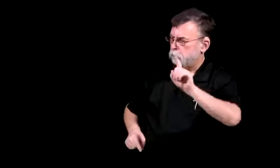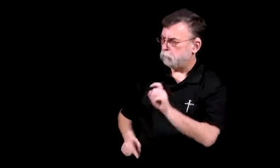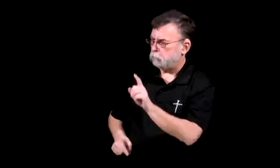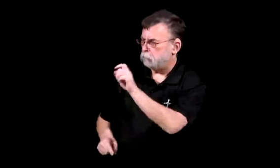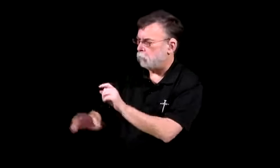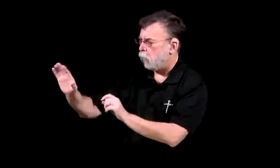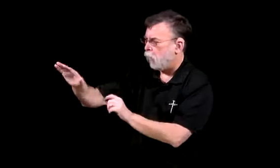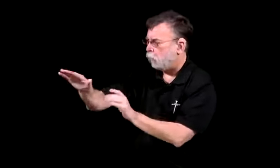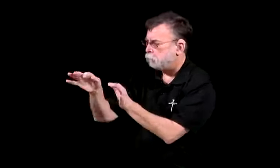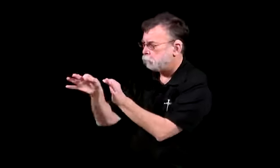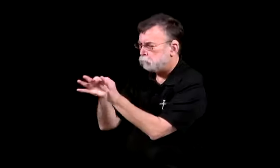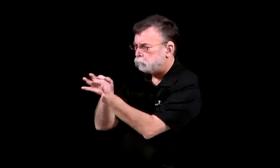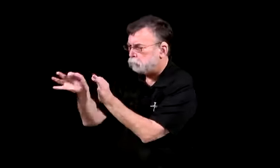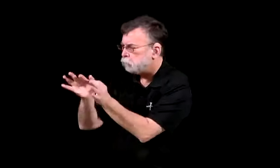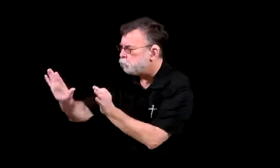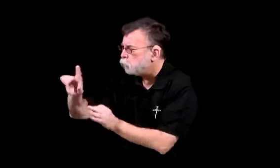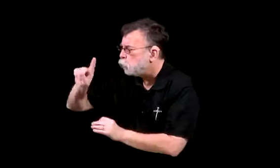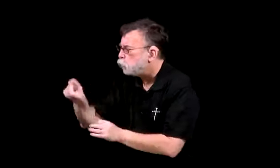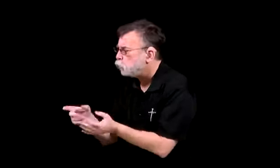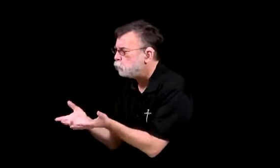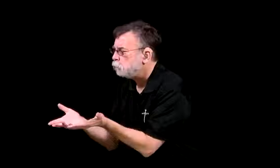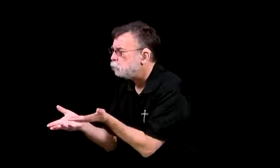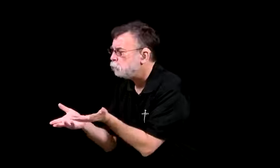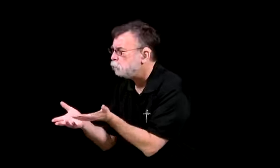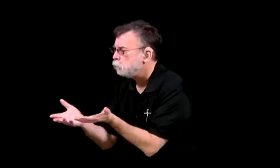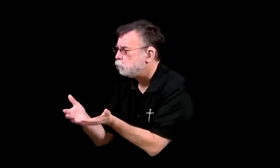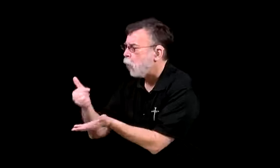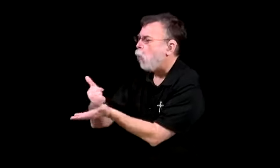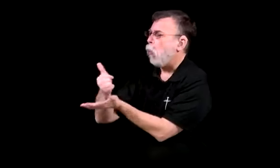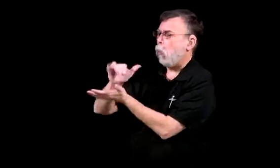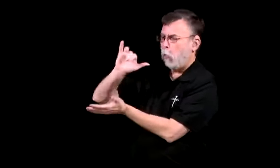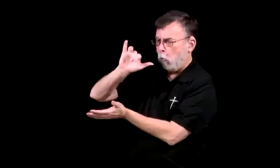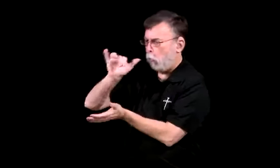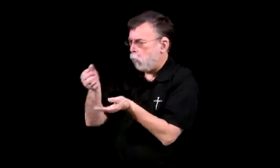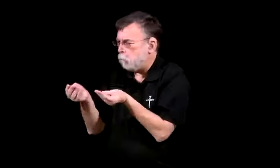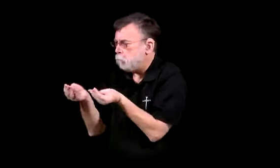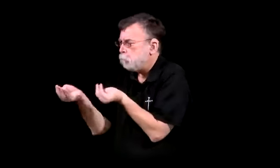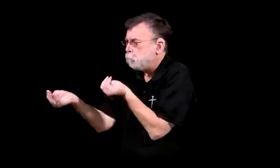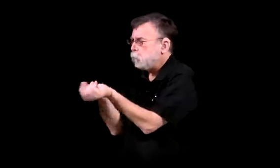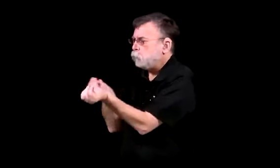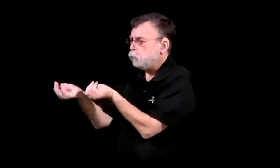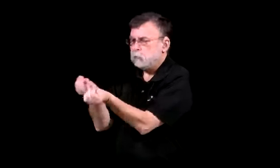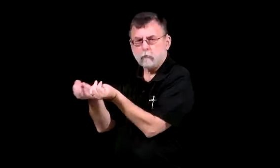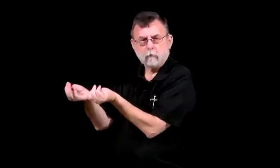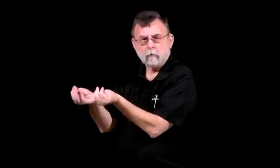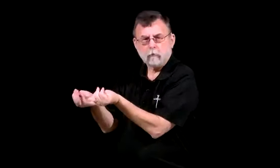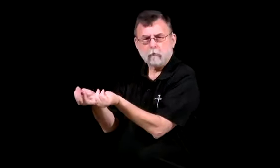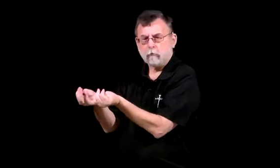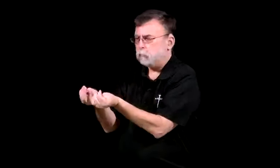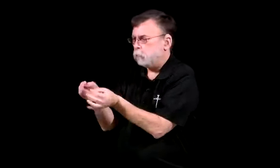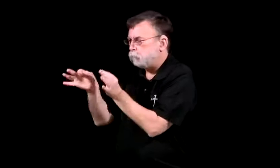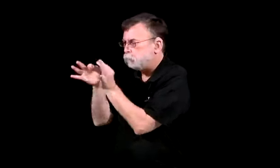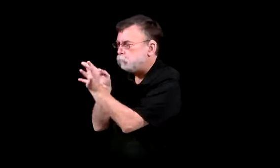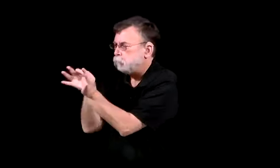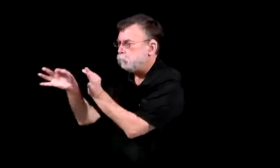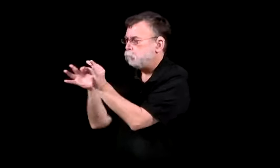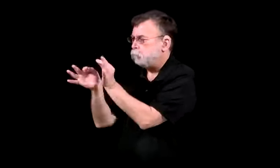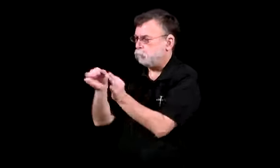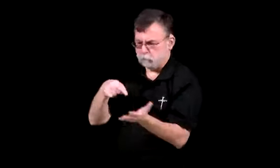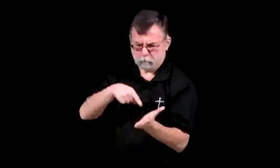represent God and goes over and explains, like, what's your question or what are you trying to solve? And she can minister to